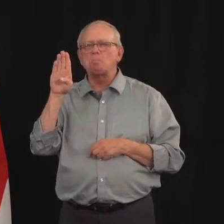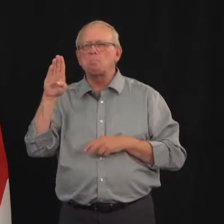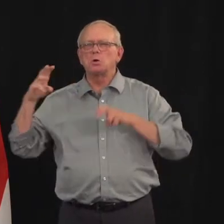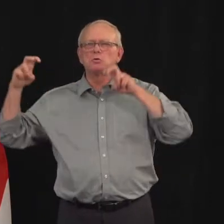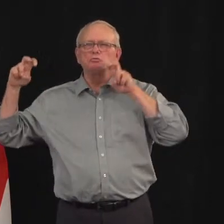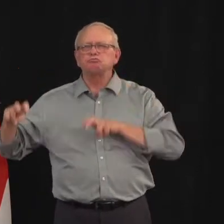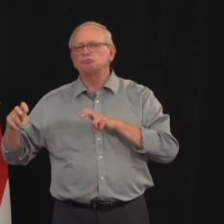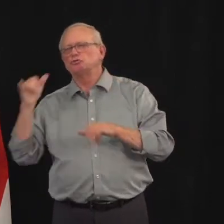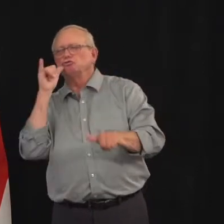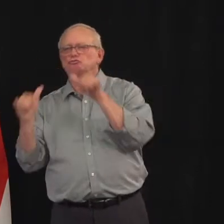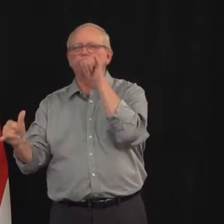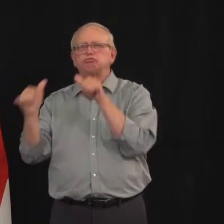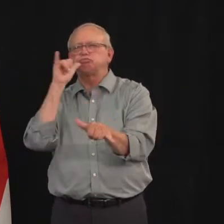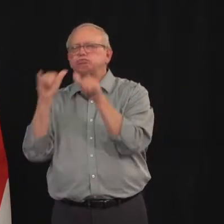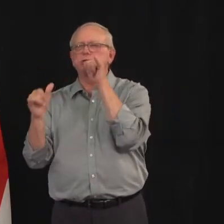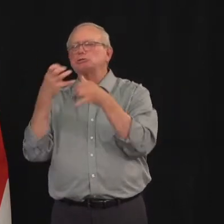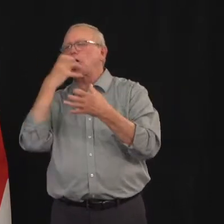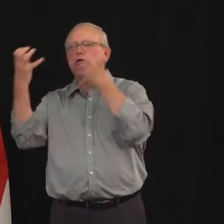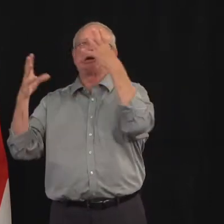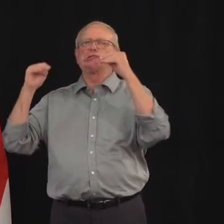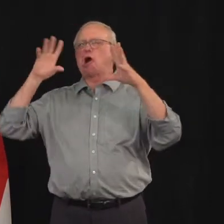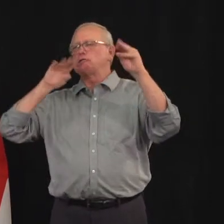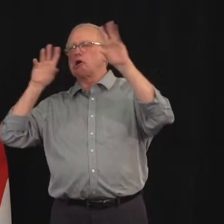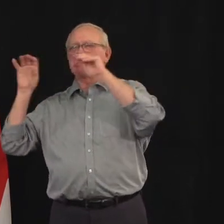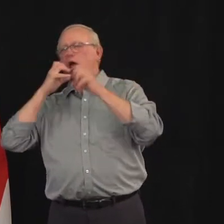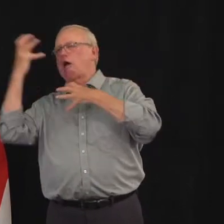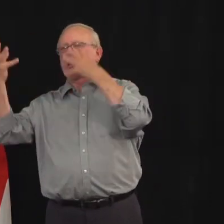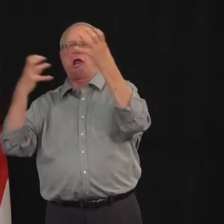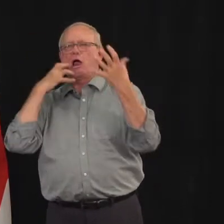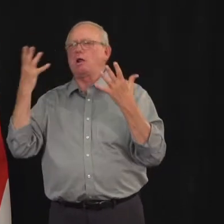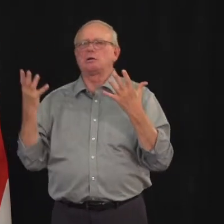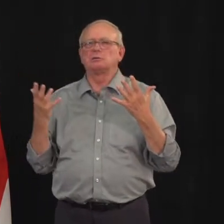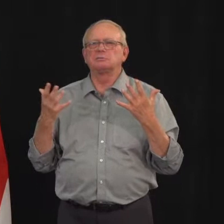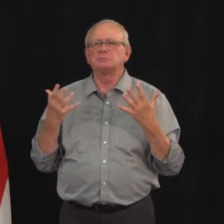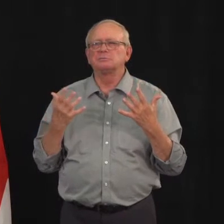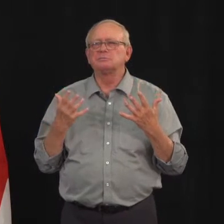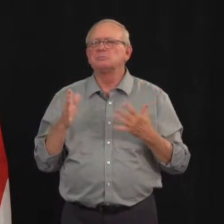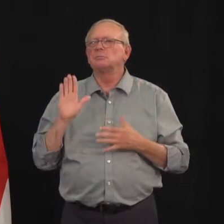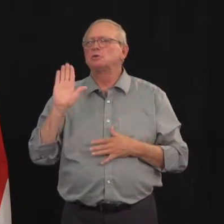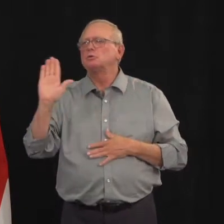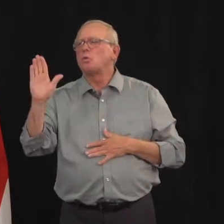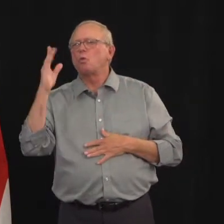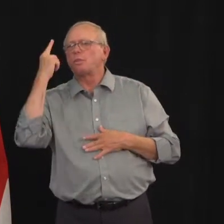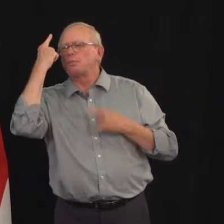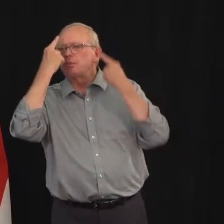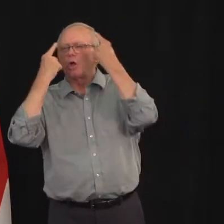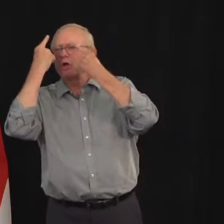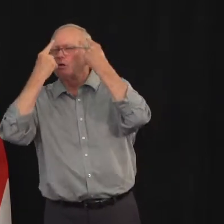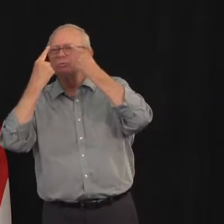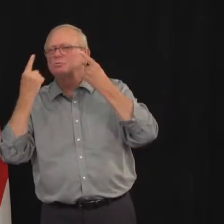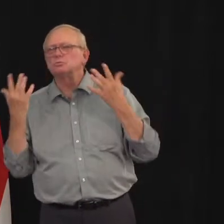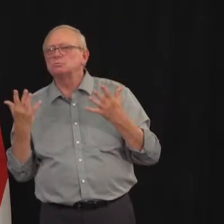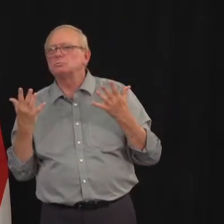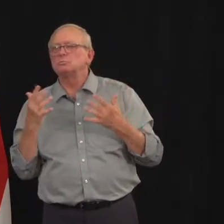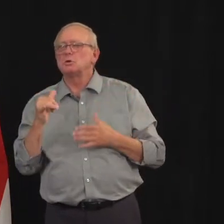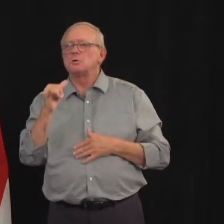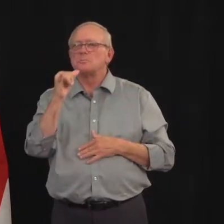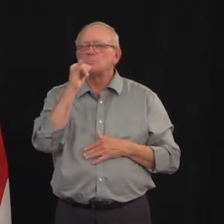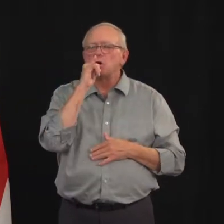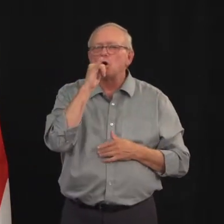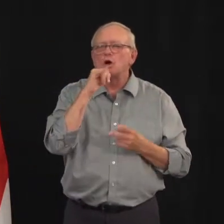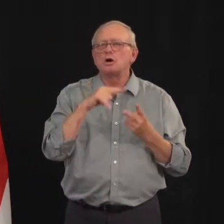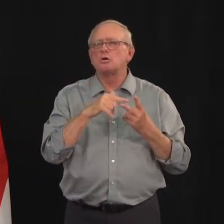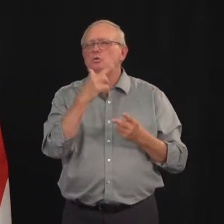yelling all at the same time. And so what are your thoughts on that? That there are these areas that I think